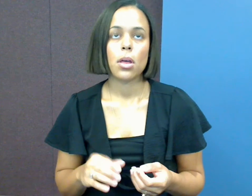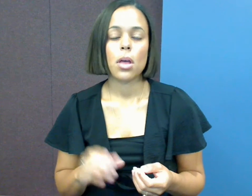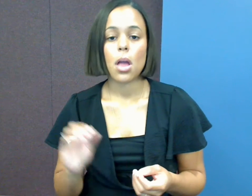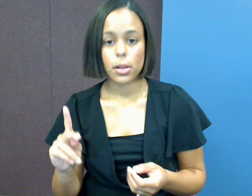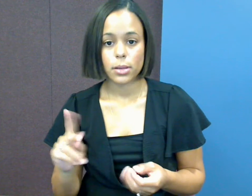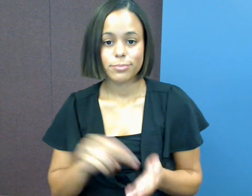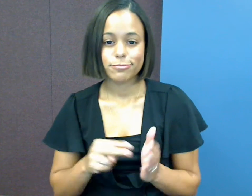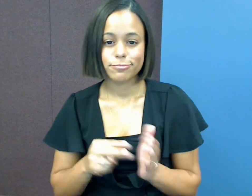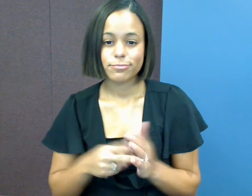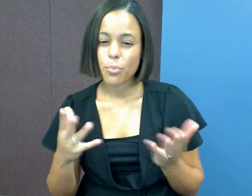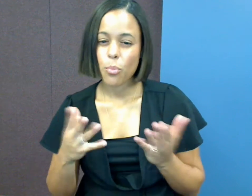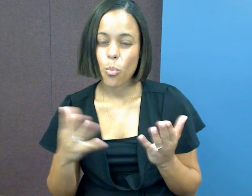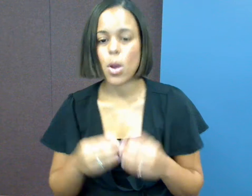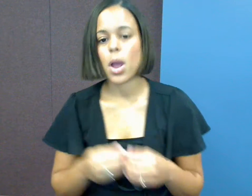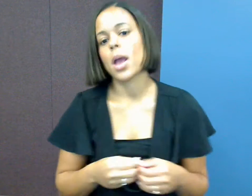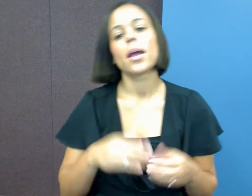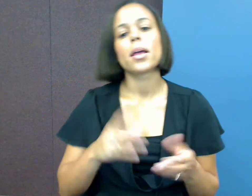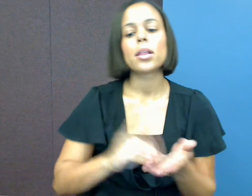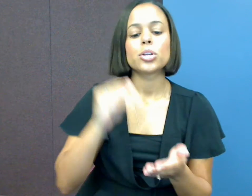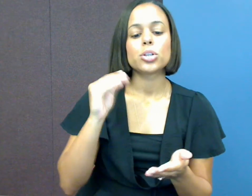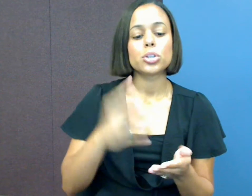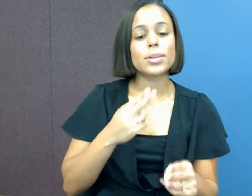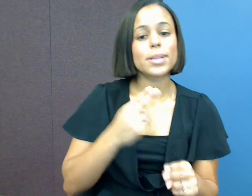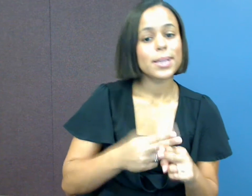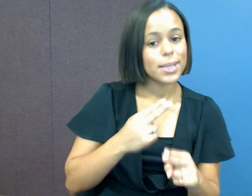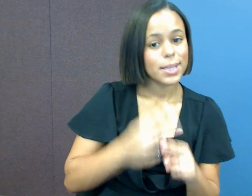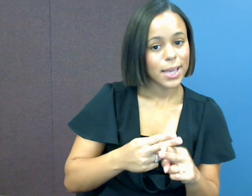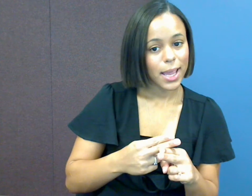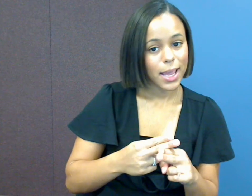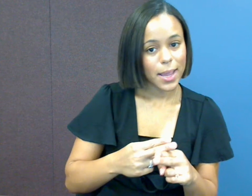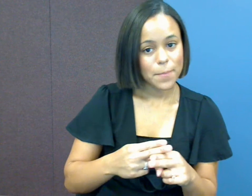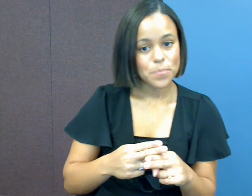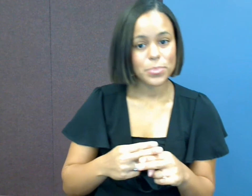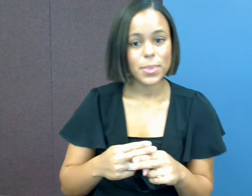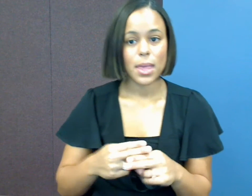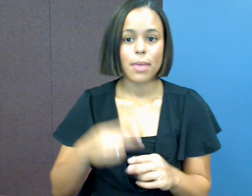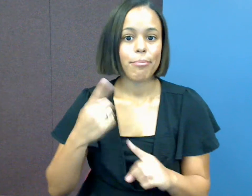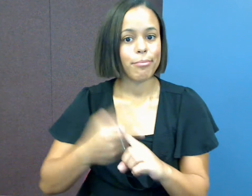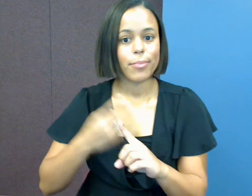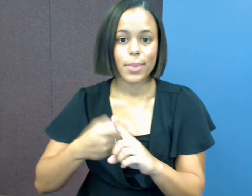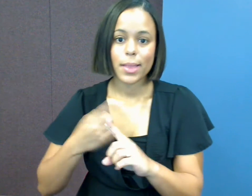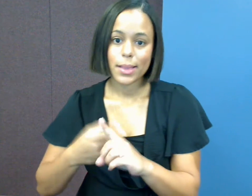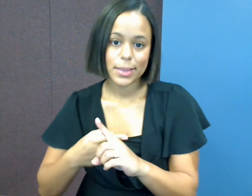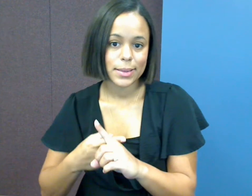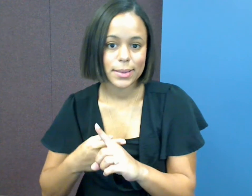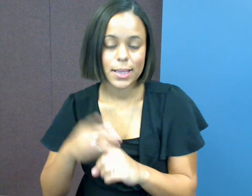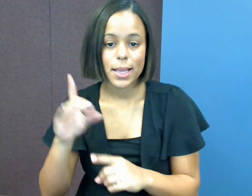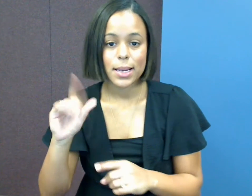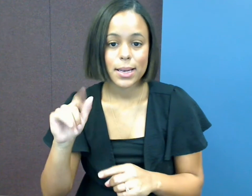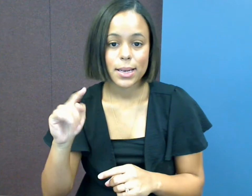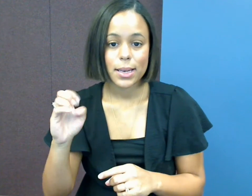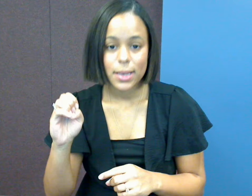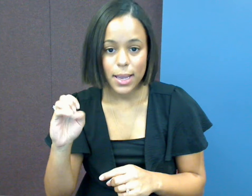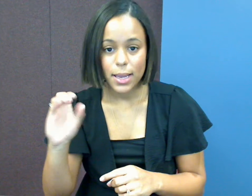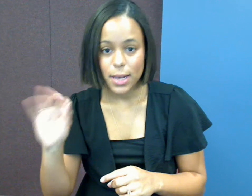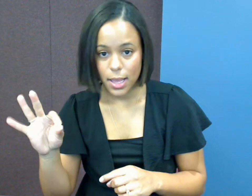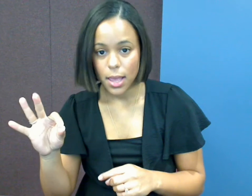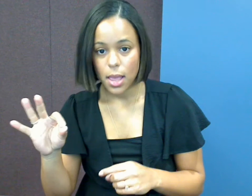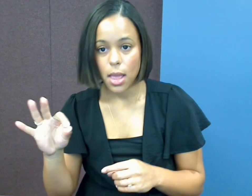dates of attendance, enrollment status, degrees earned, award received, and previous institutions attended.